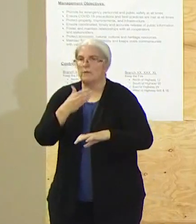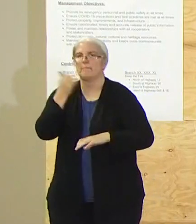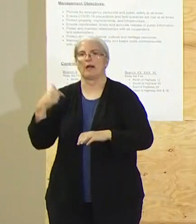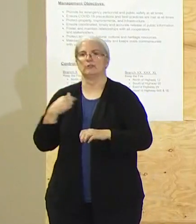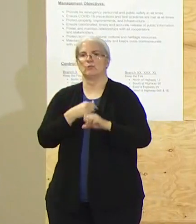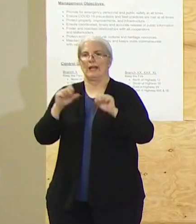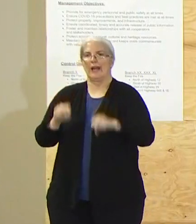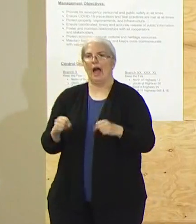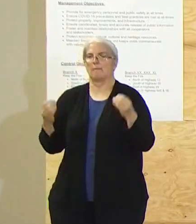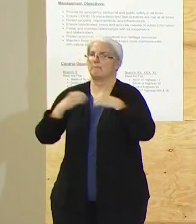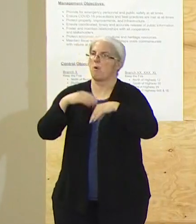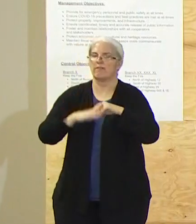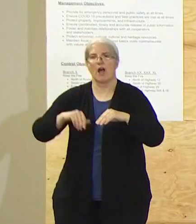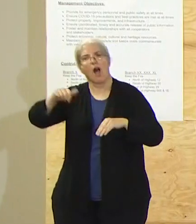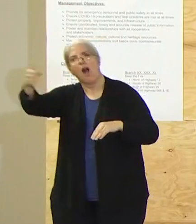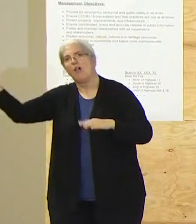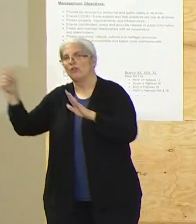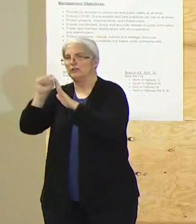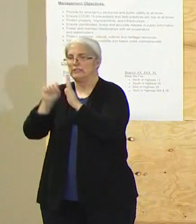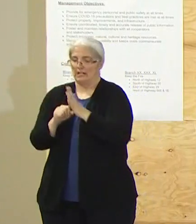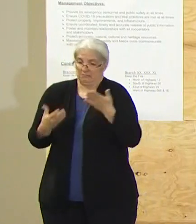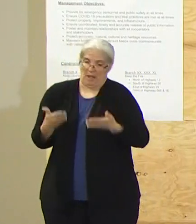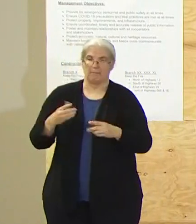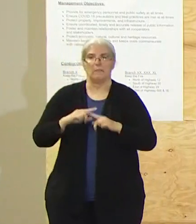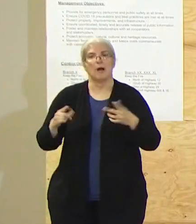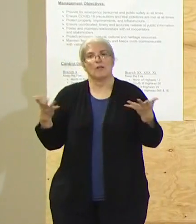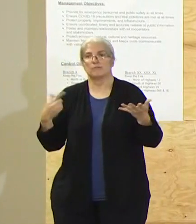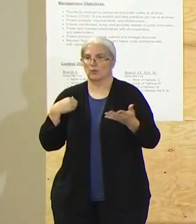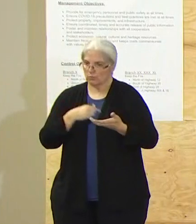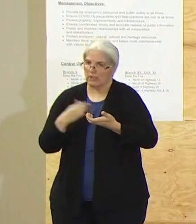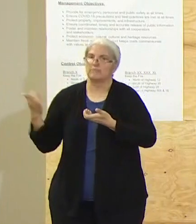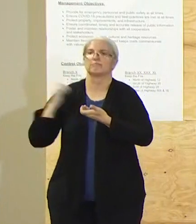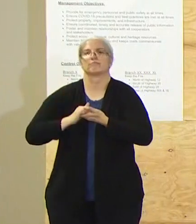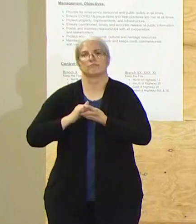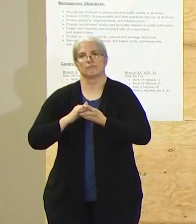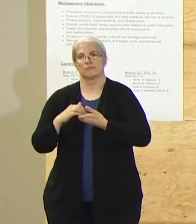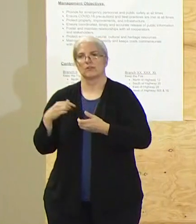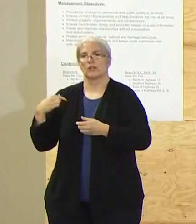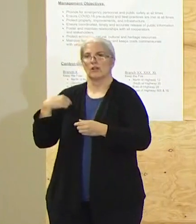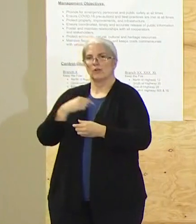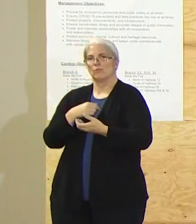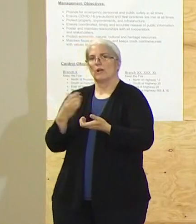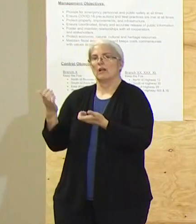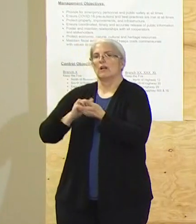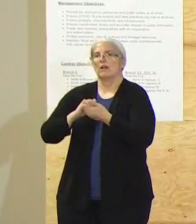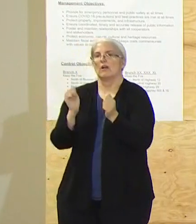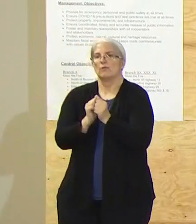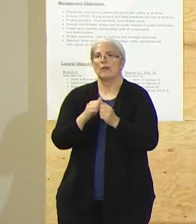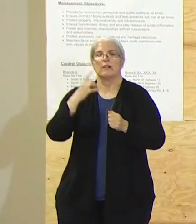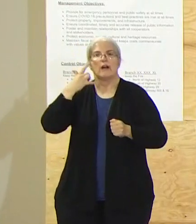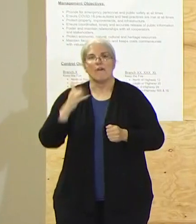investigation with the California Energy Commission, with Cal ISO, the independent system operator, and the California Public Utilities